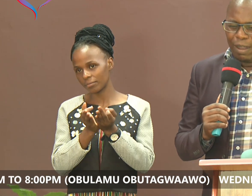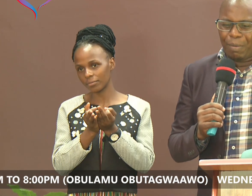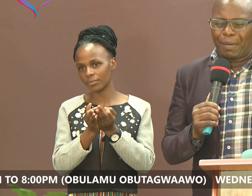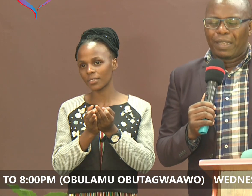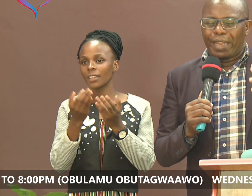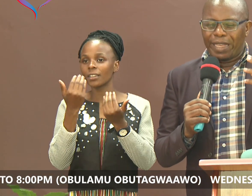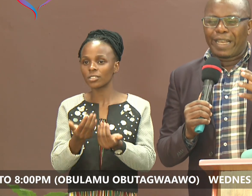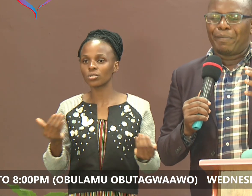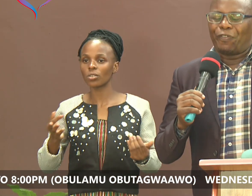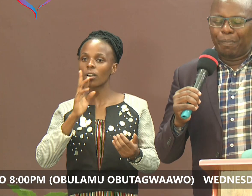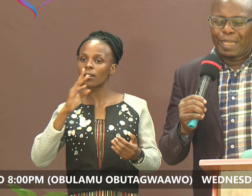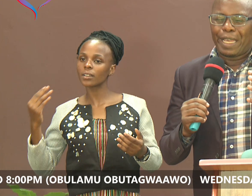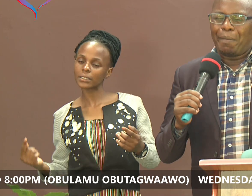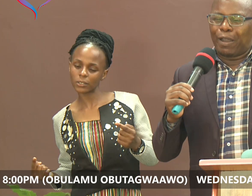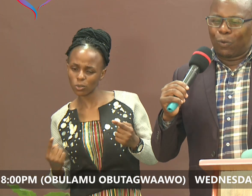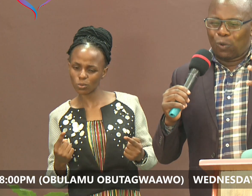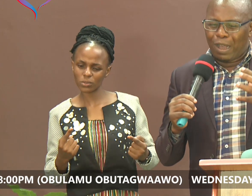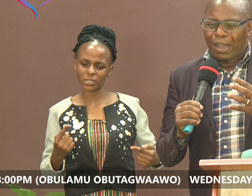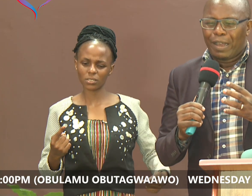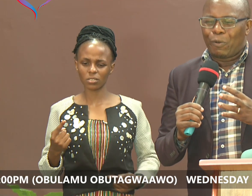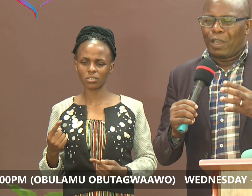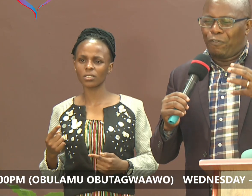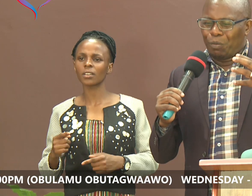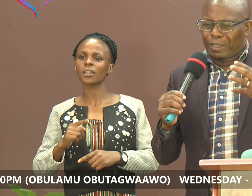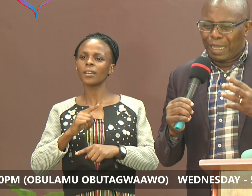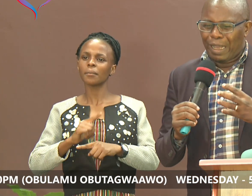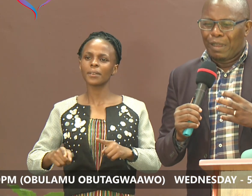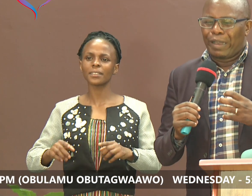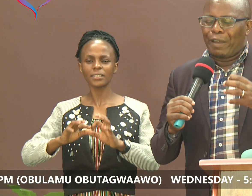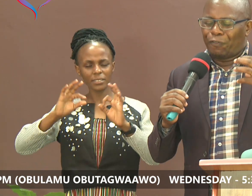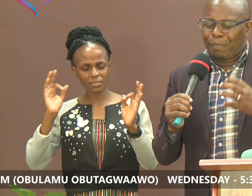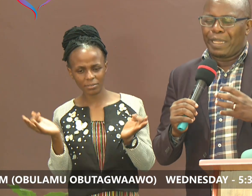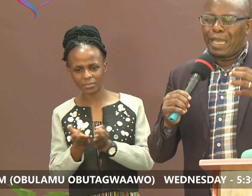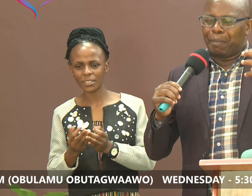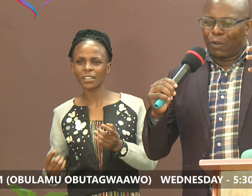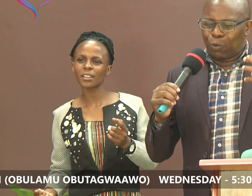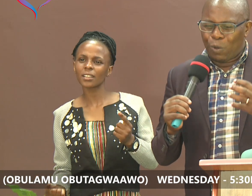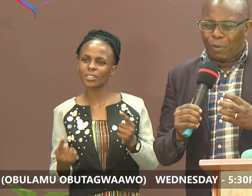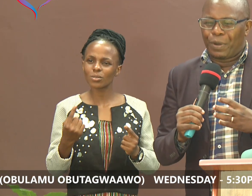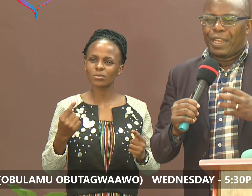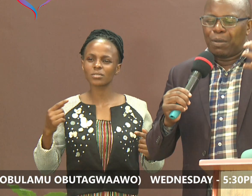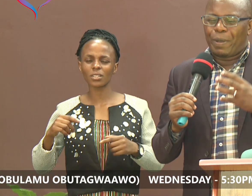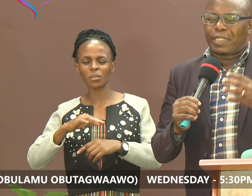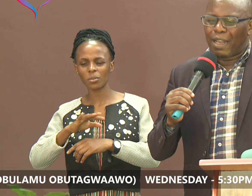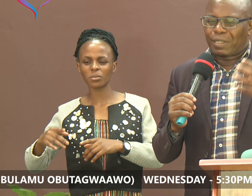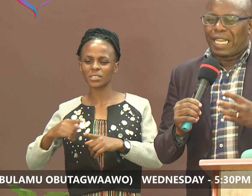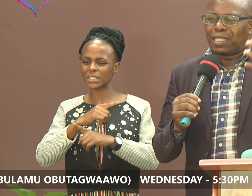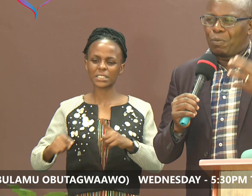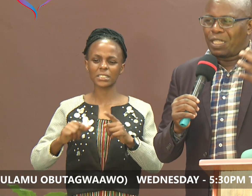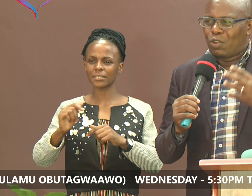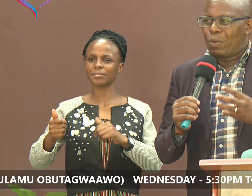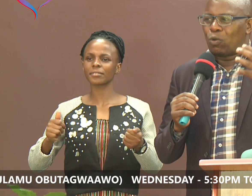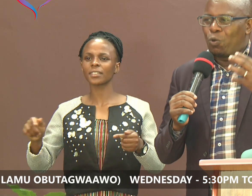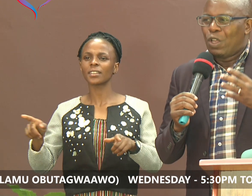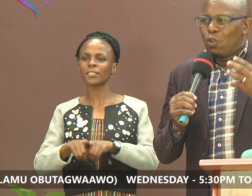magwa aba nayinga family ya magwa kwefumita nga family ya magwa nebo basanga busanzi